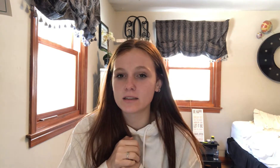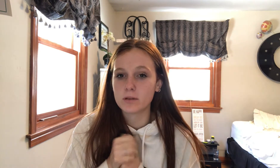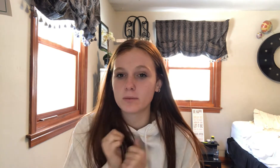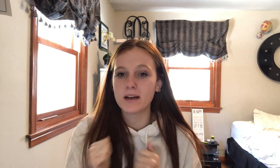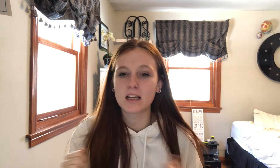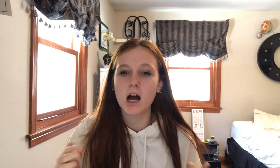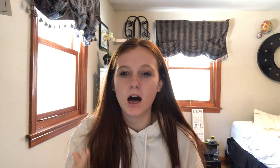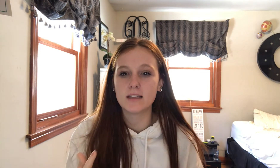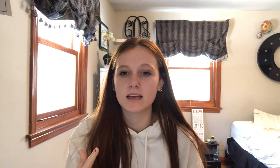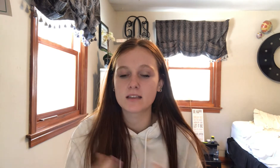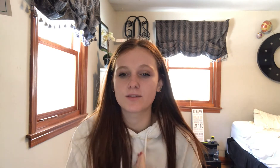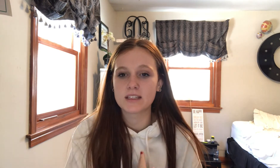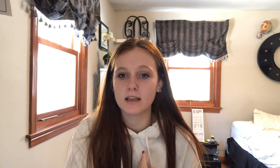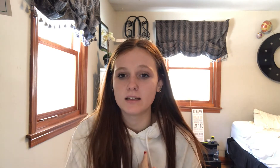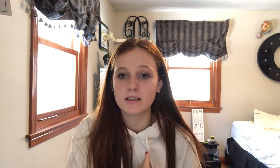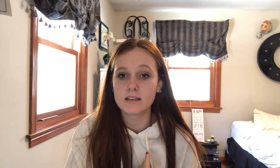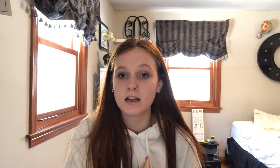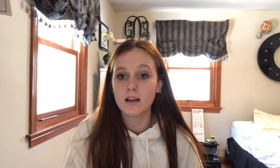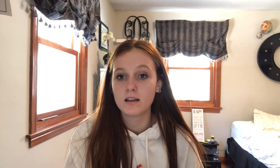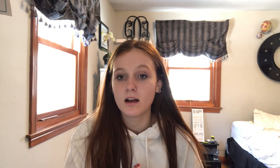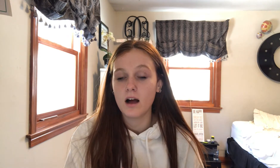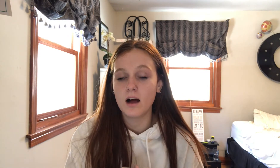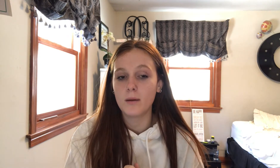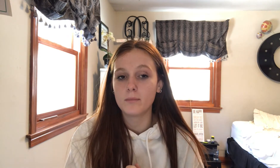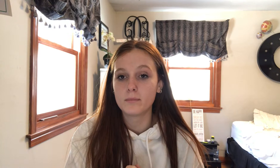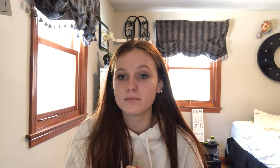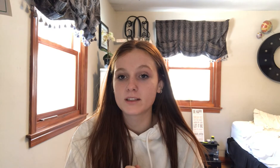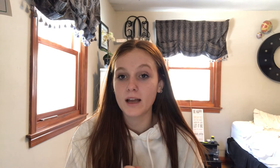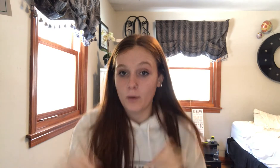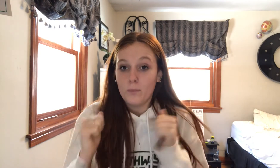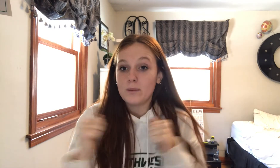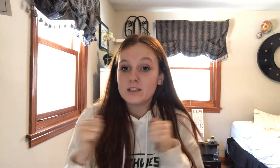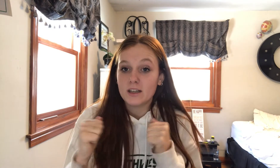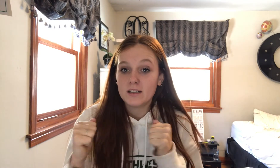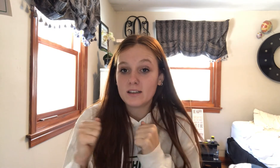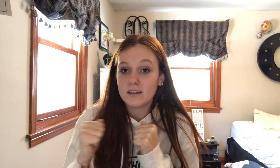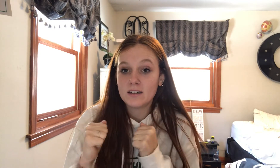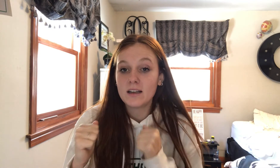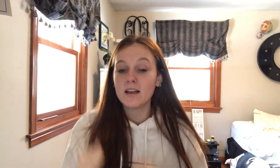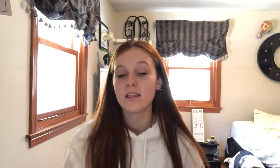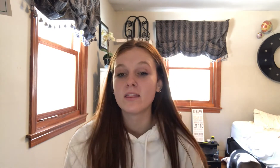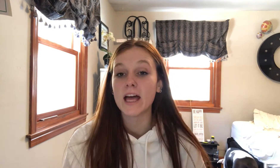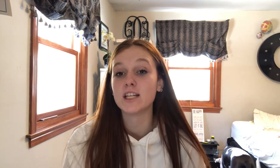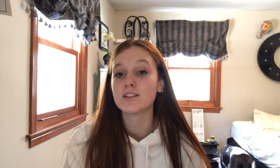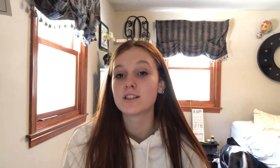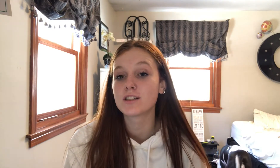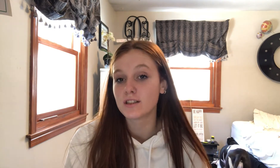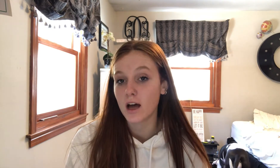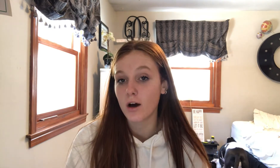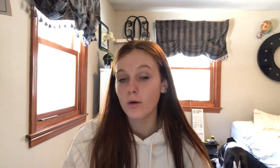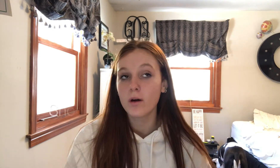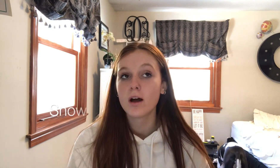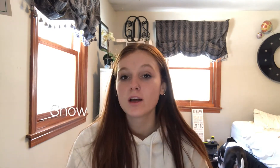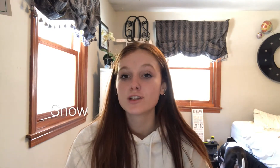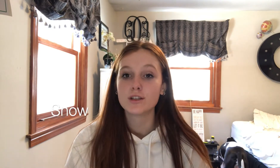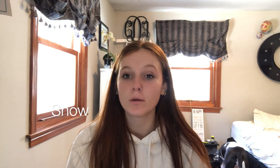by the context of the sentence. So yeah, winter. Then snow. Snow and rain